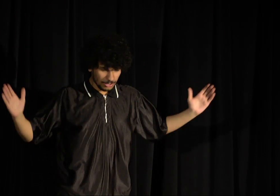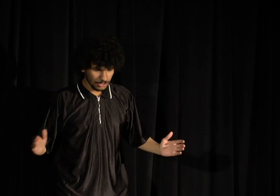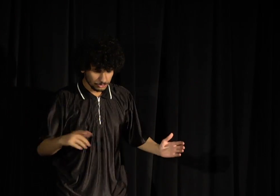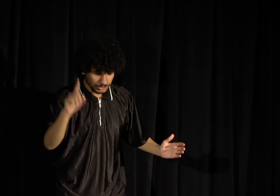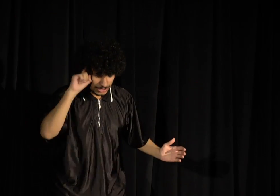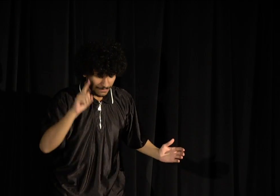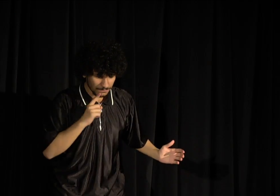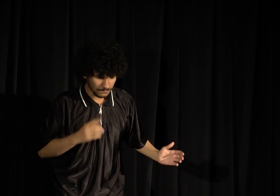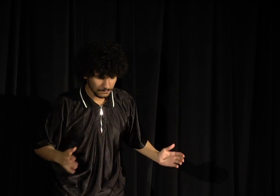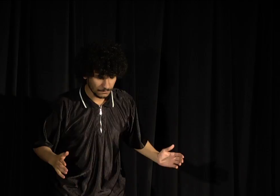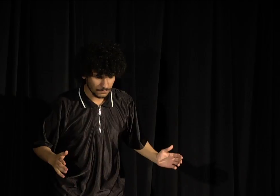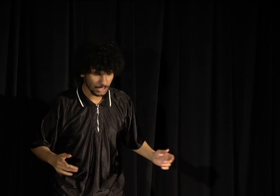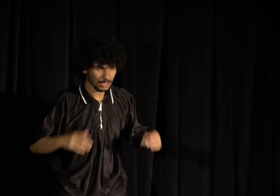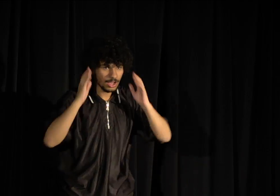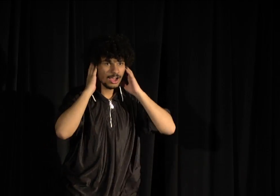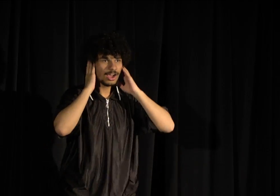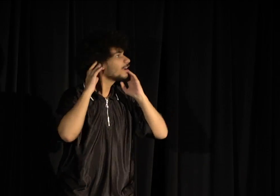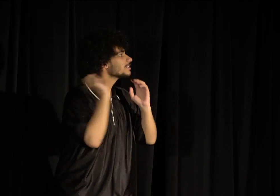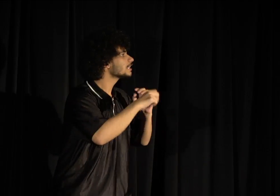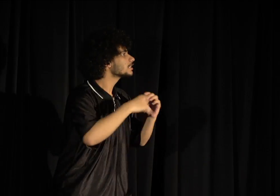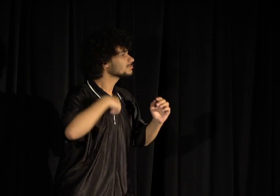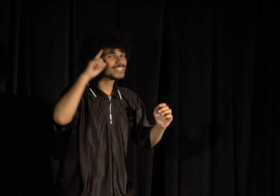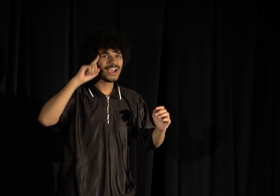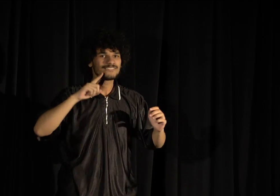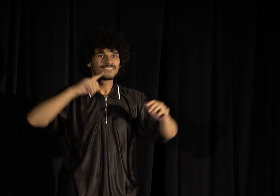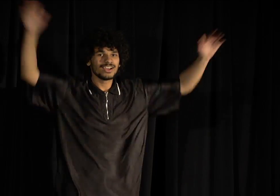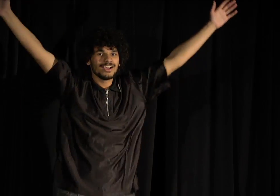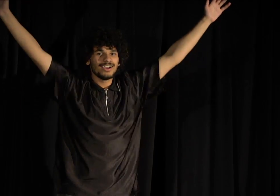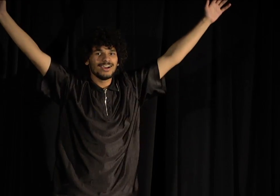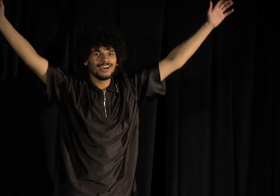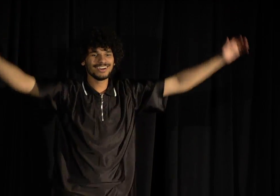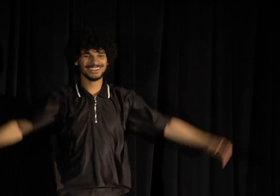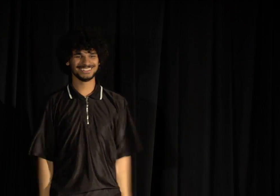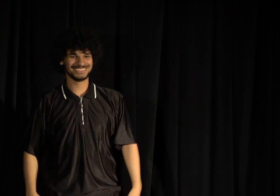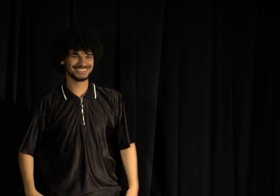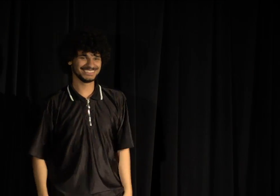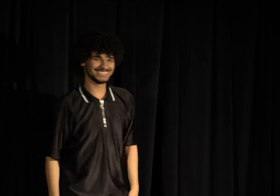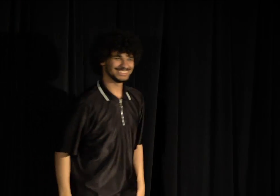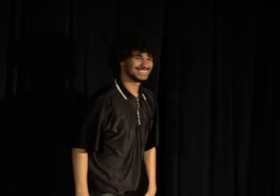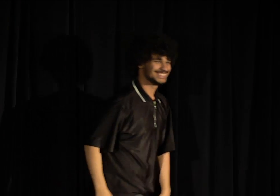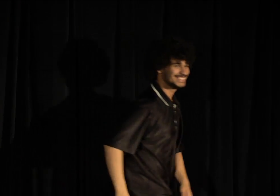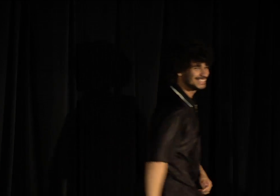smash. Are you deaf now? And the hearing man says, yes, I'm deaf. Yay!